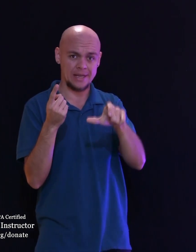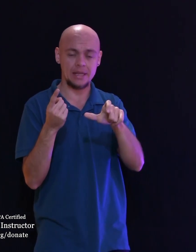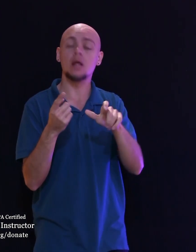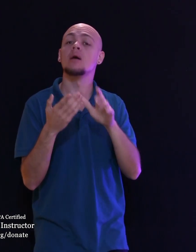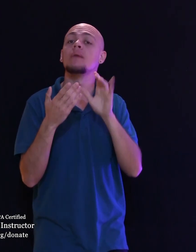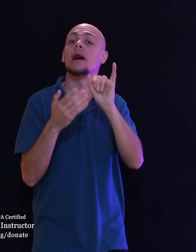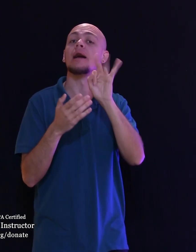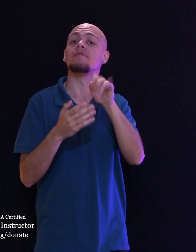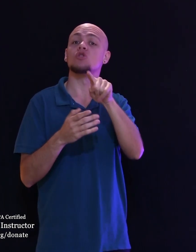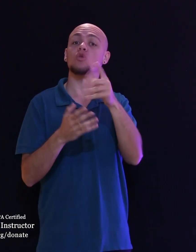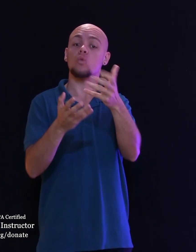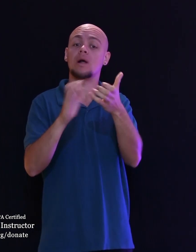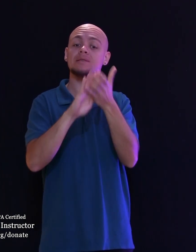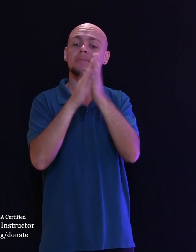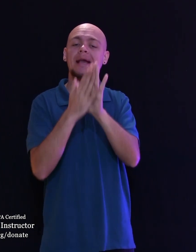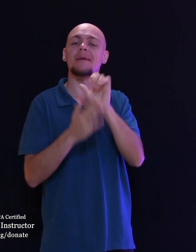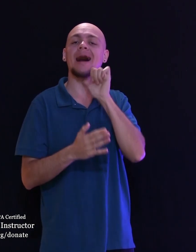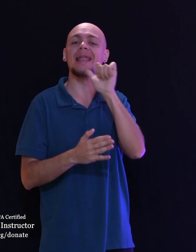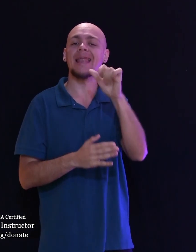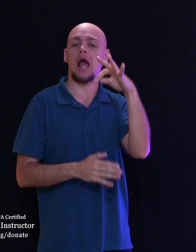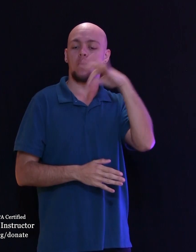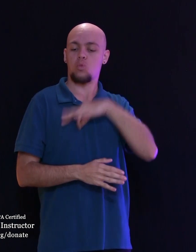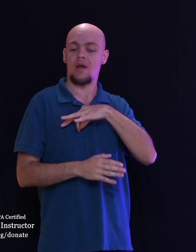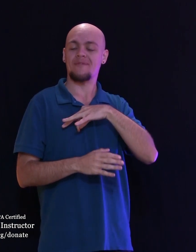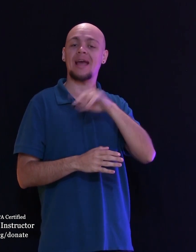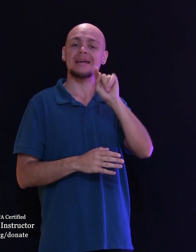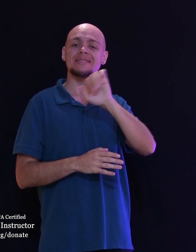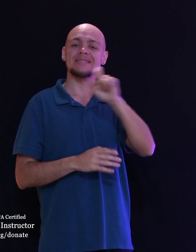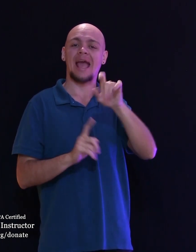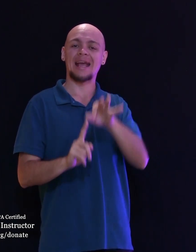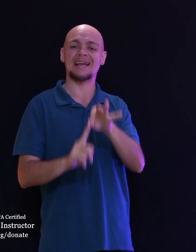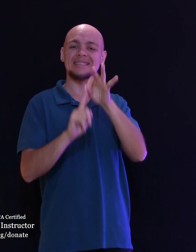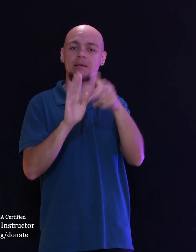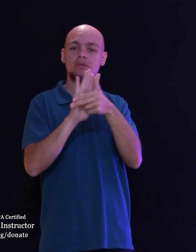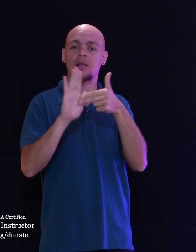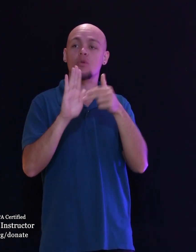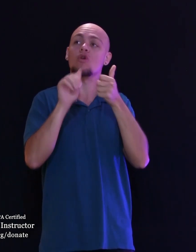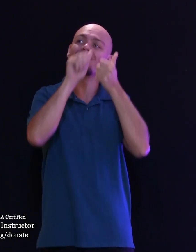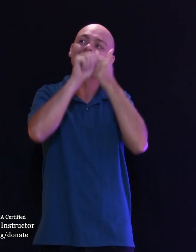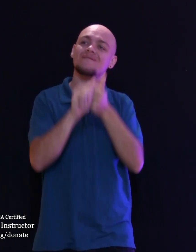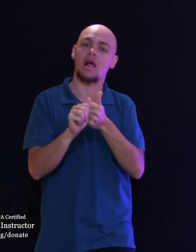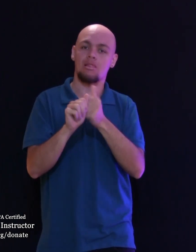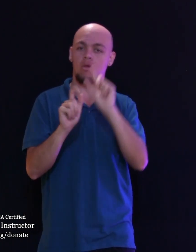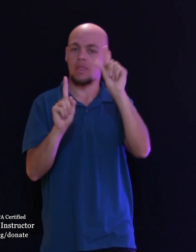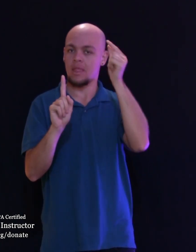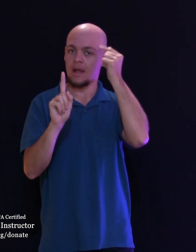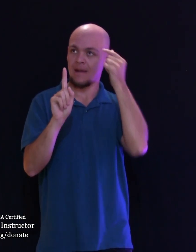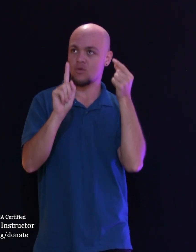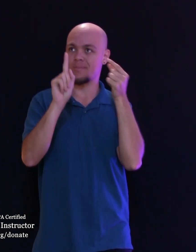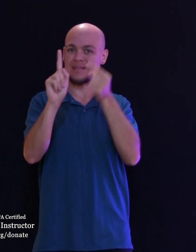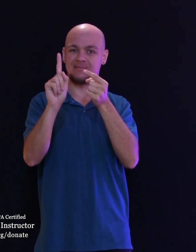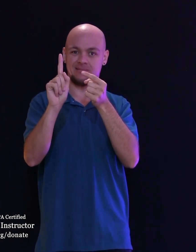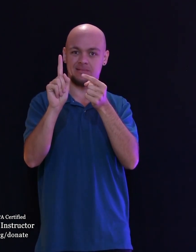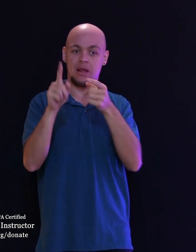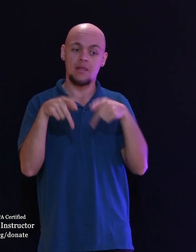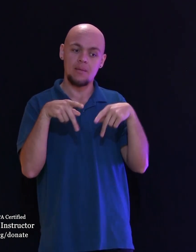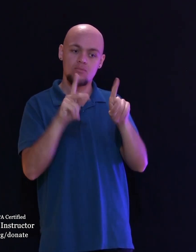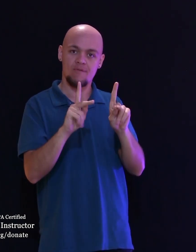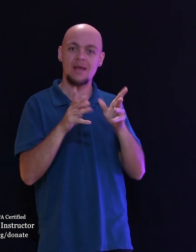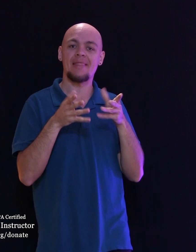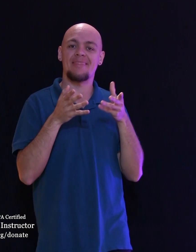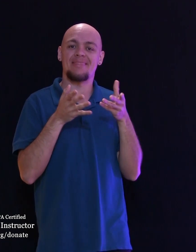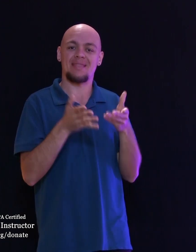to be a nonprofit, if you want to have tax-exempt status, then you have to follow the rules of the entity that grants you